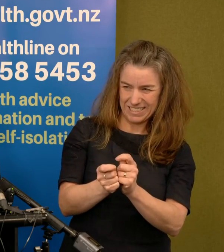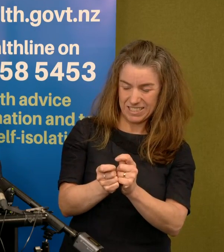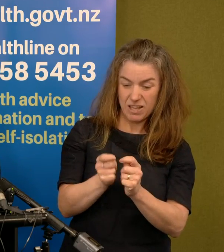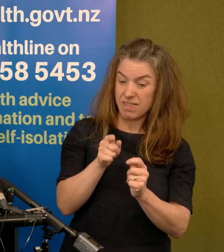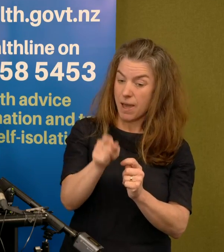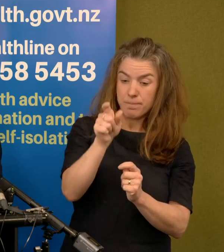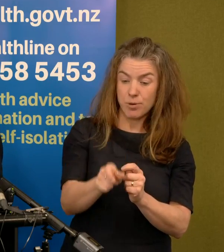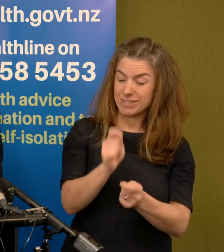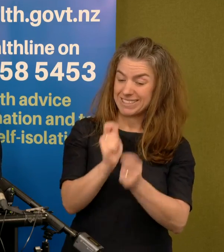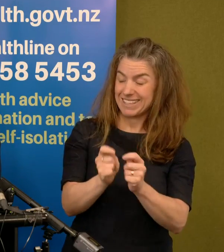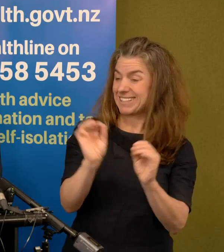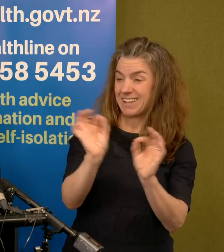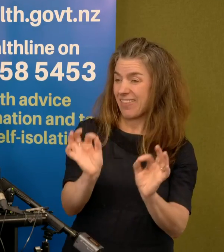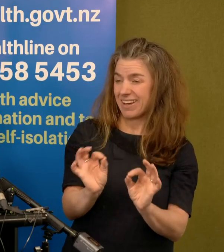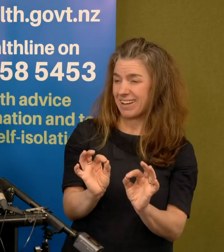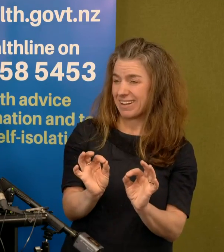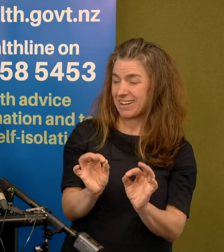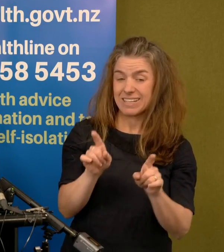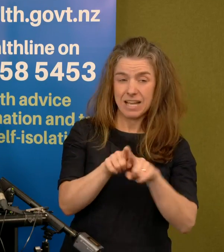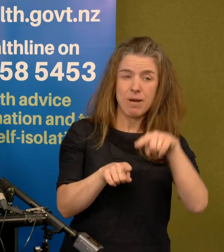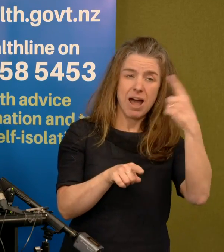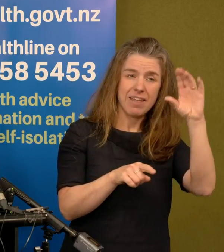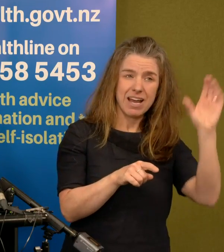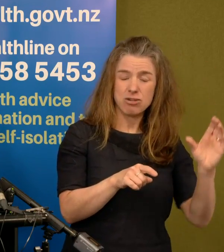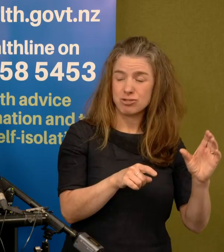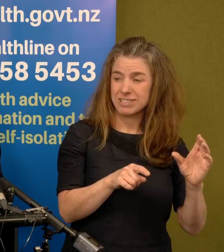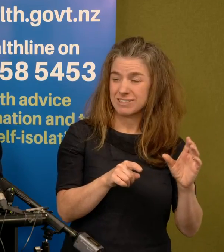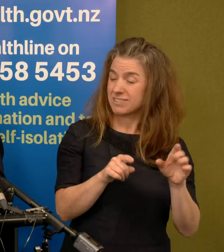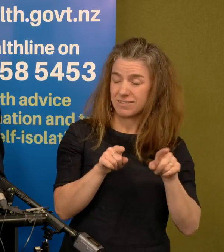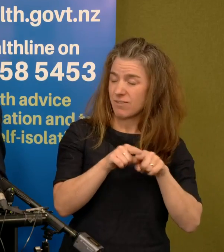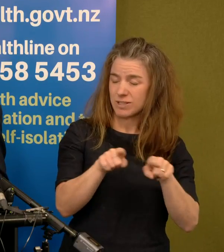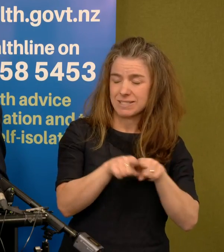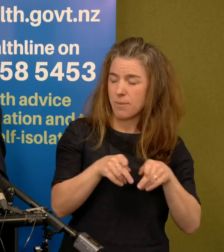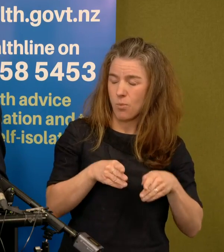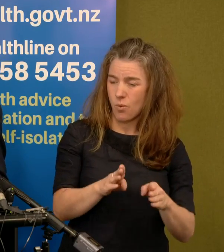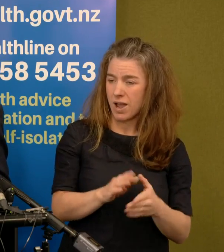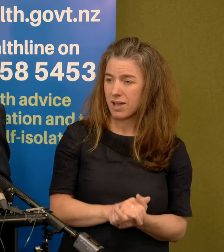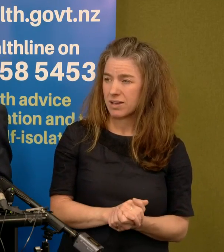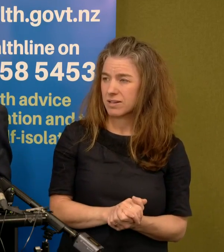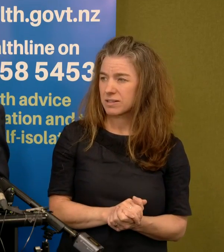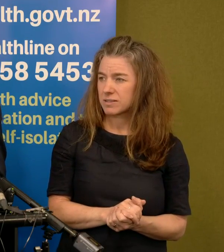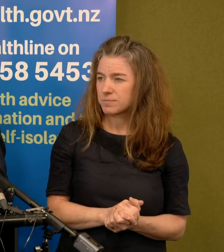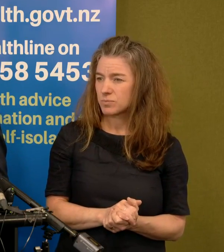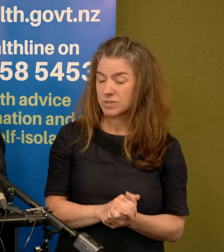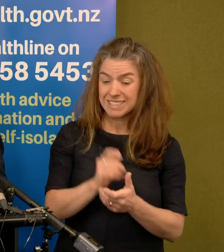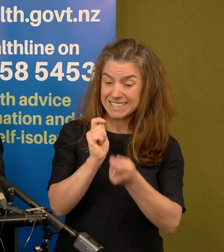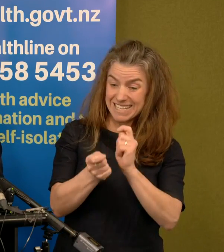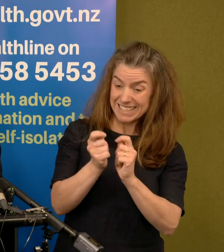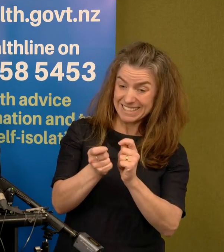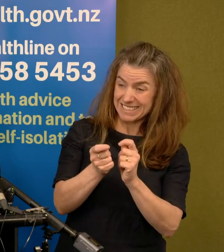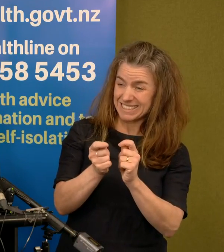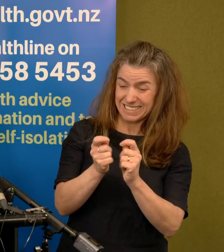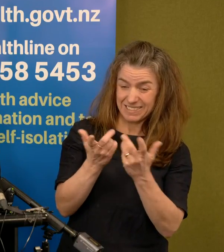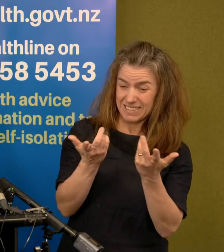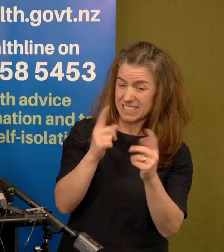confirmed sample, and you will have seen other countries do this as well. Yep. So as we get, and we don't test because the person is